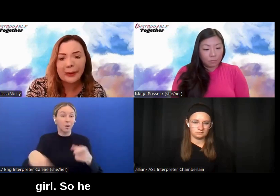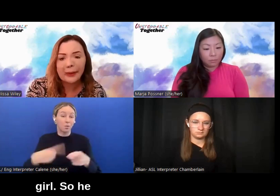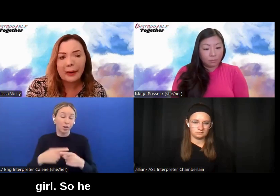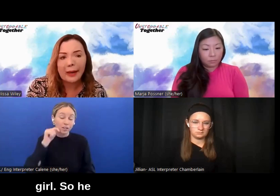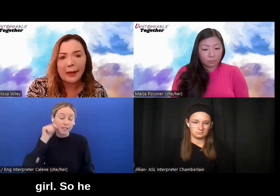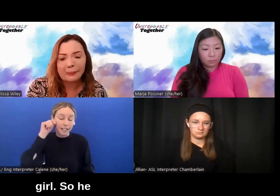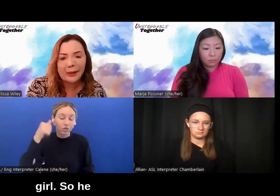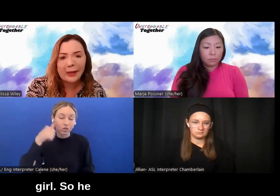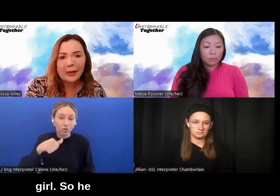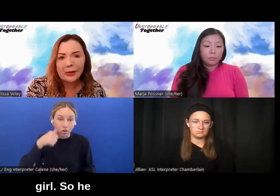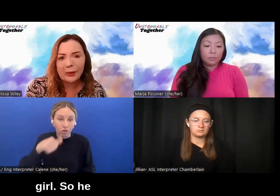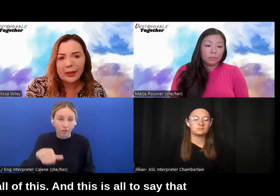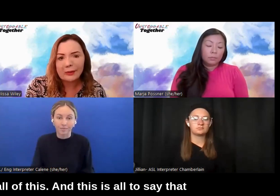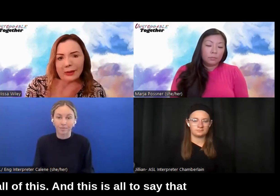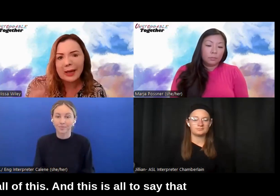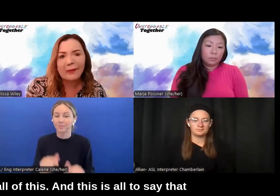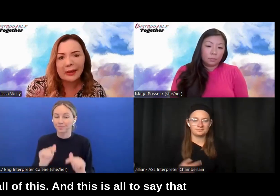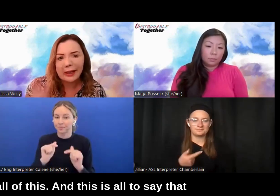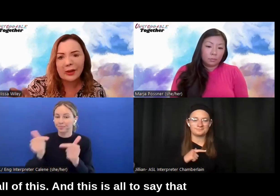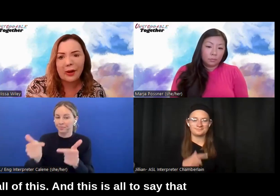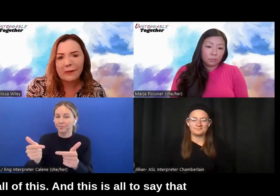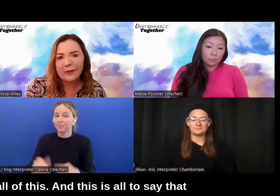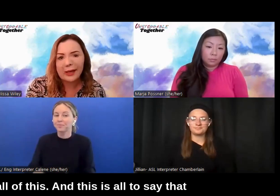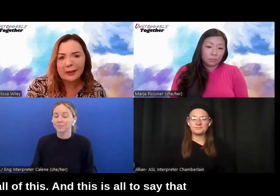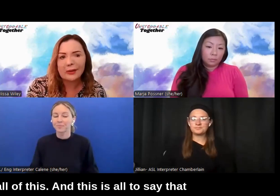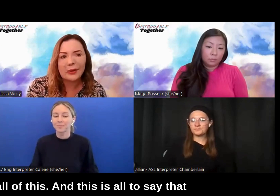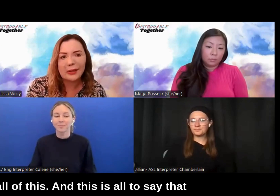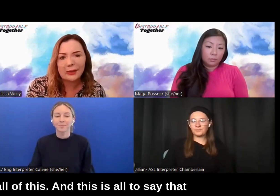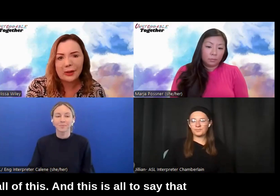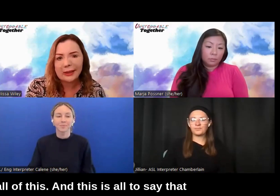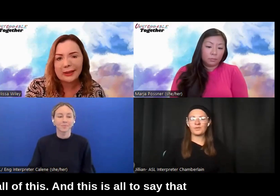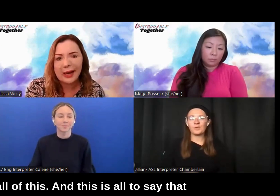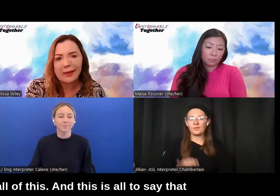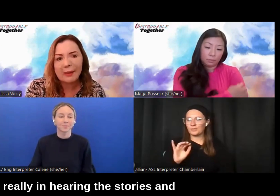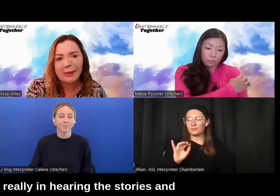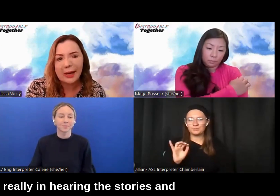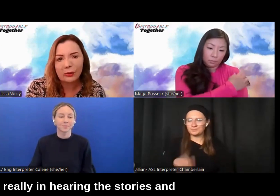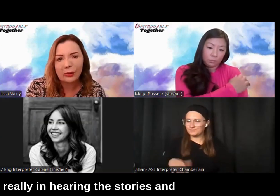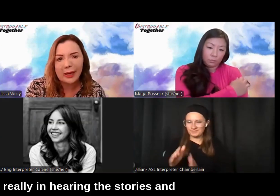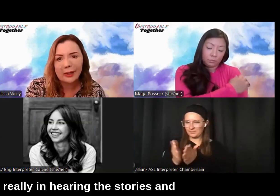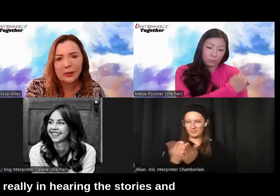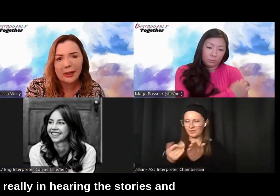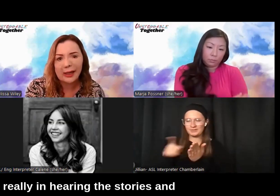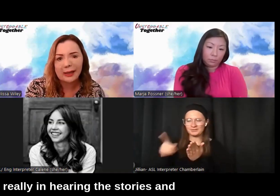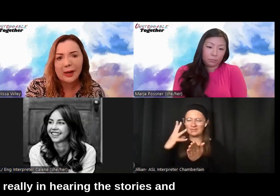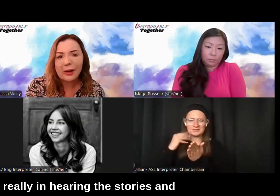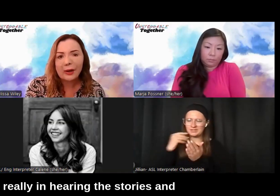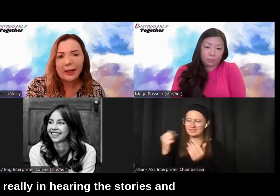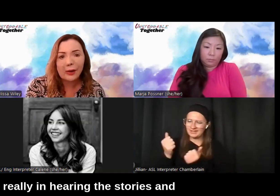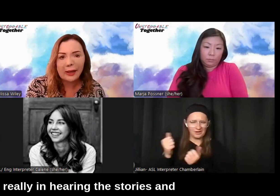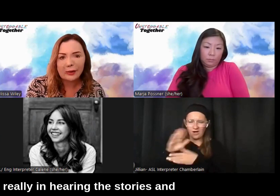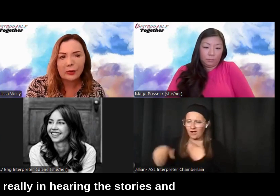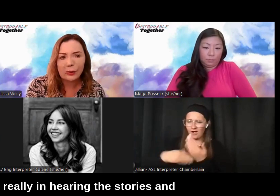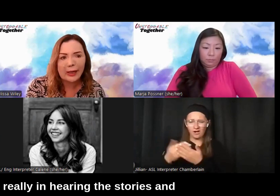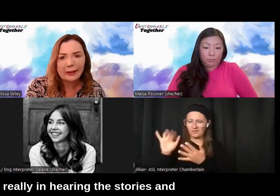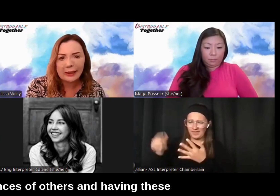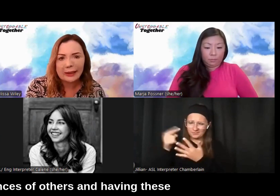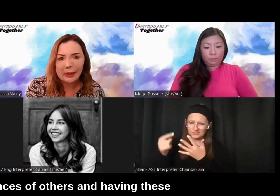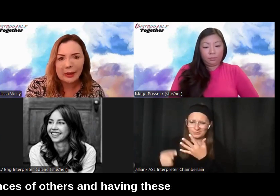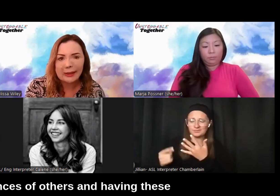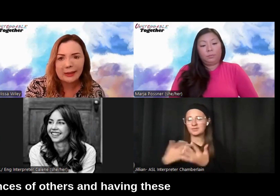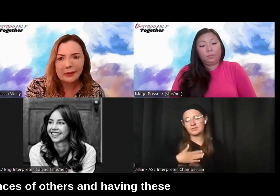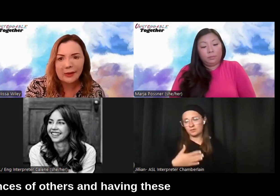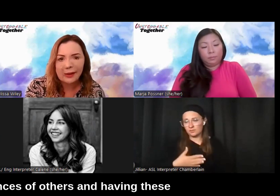girl. So he navigates all of this. And so this is all to say that my joy is really in hearing the stories